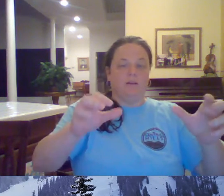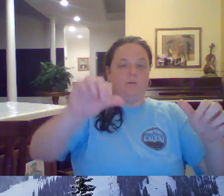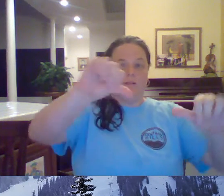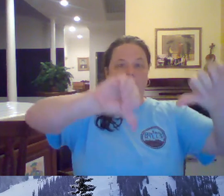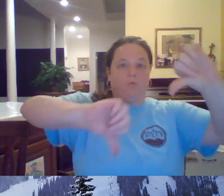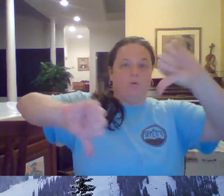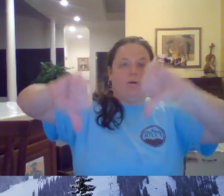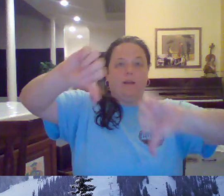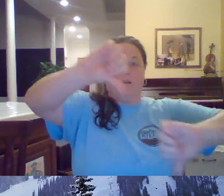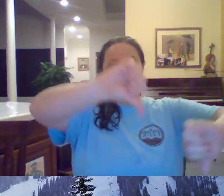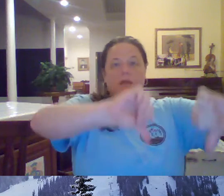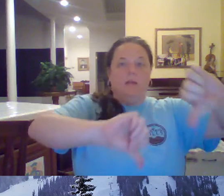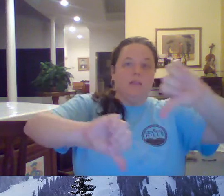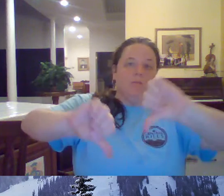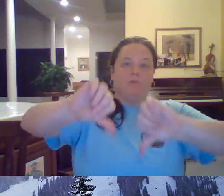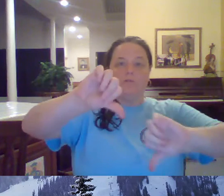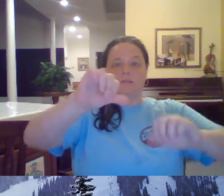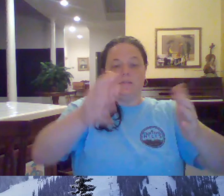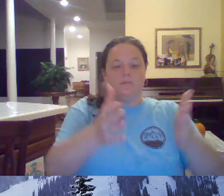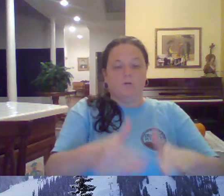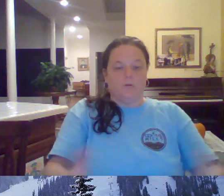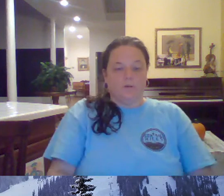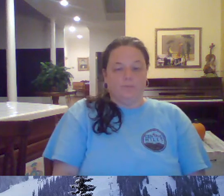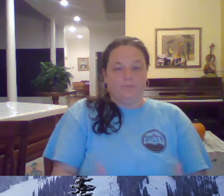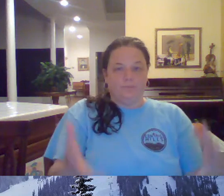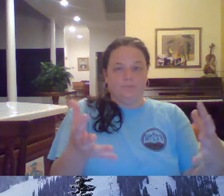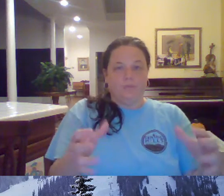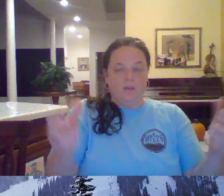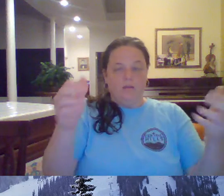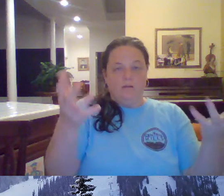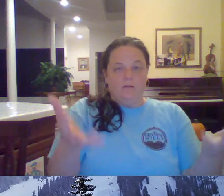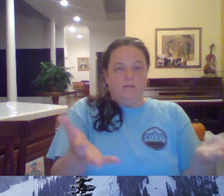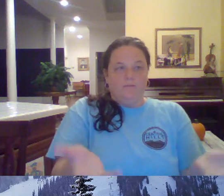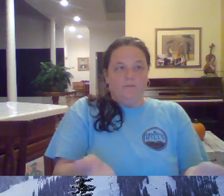or is pouring chemicals into some sort of a